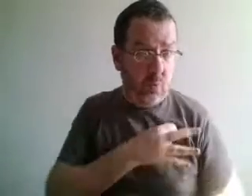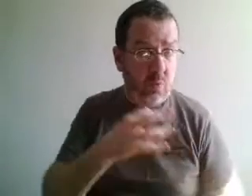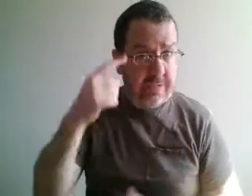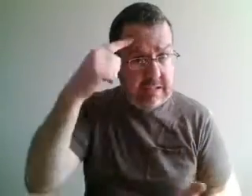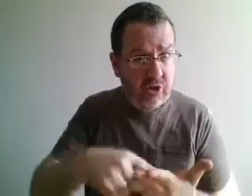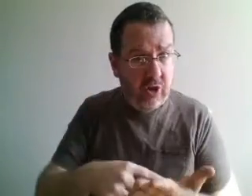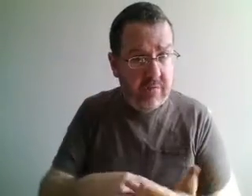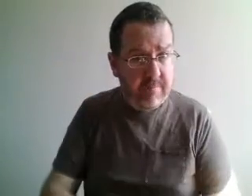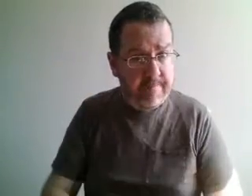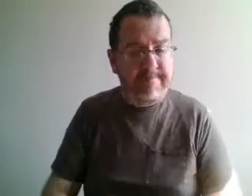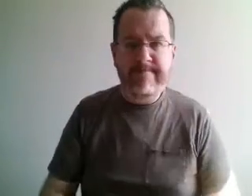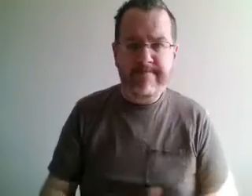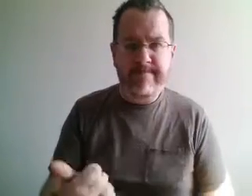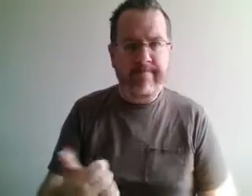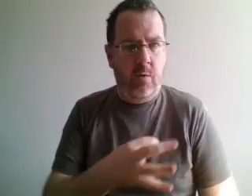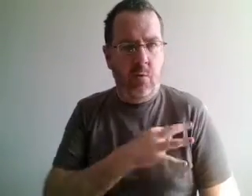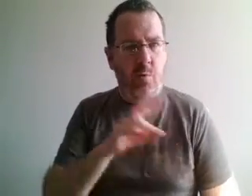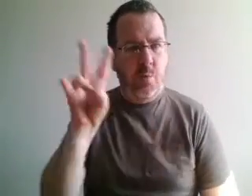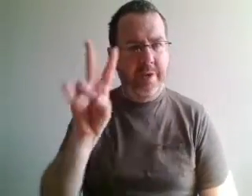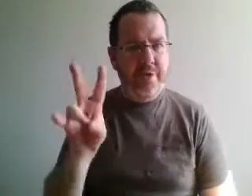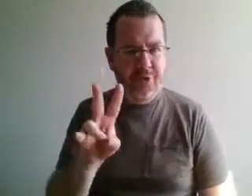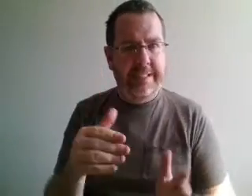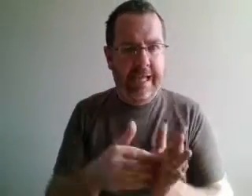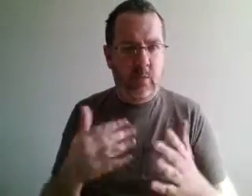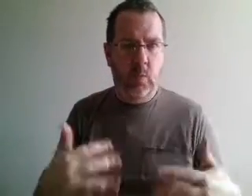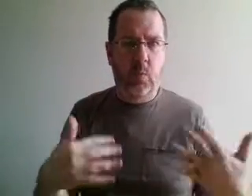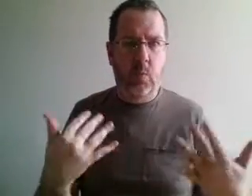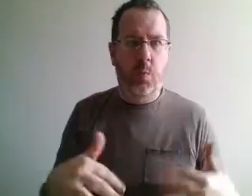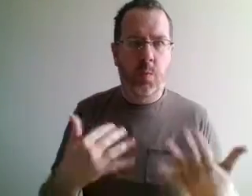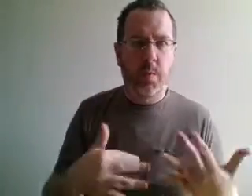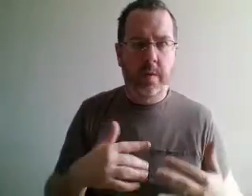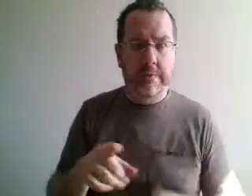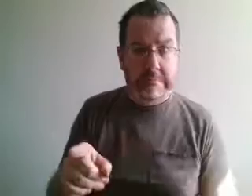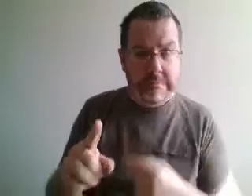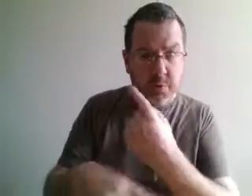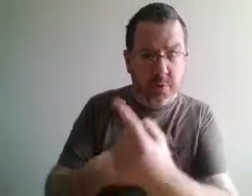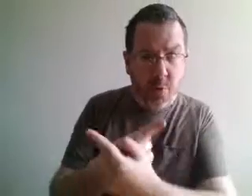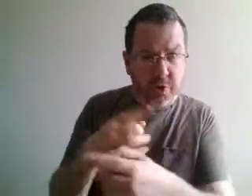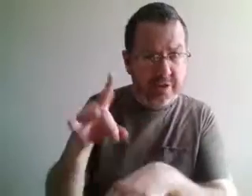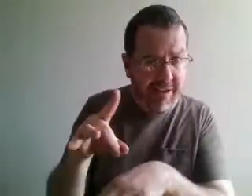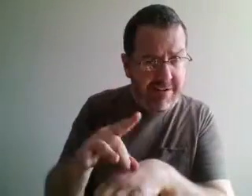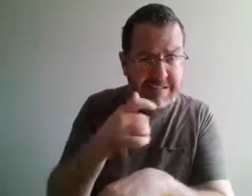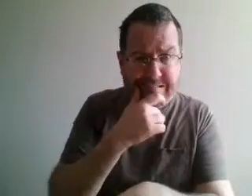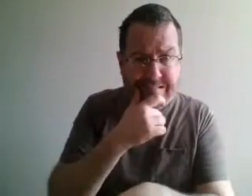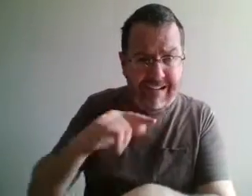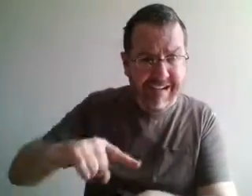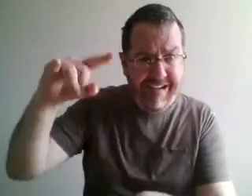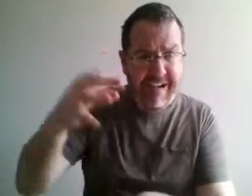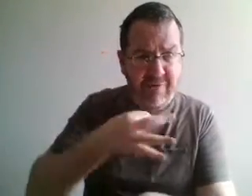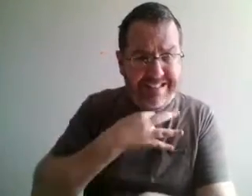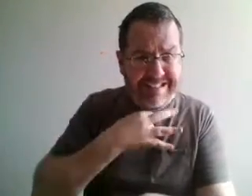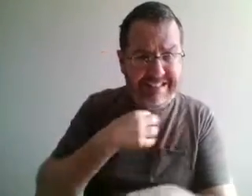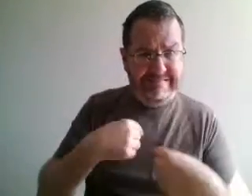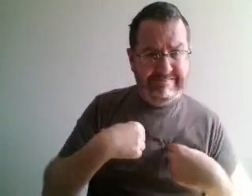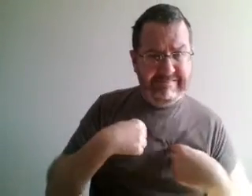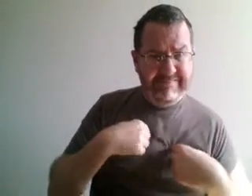Again, a really good question and a very challenging question, because as we know, 1 in 5 of those tested positive are healthcare